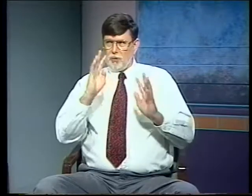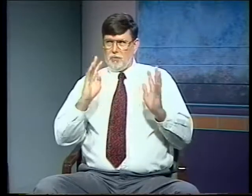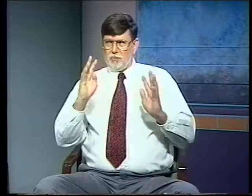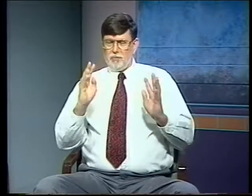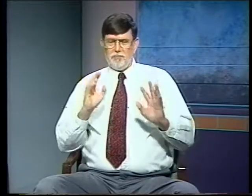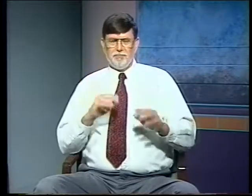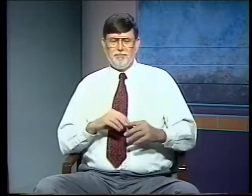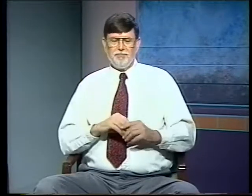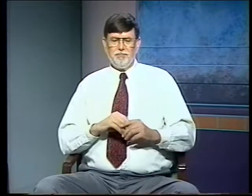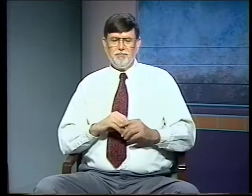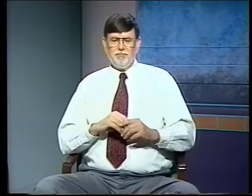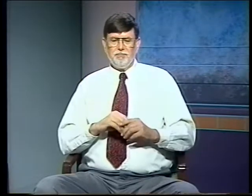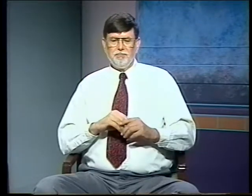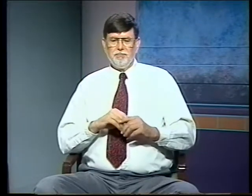one time at a powwow